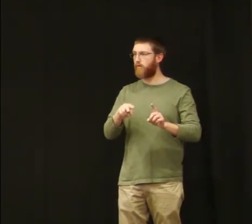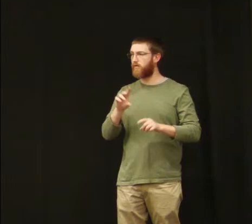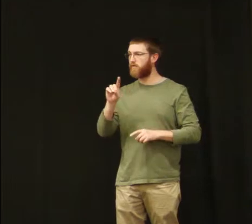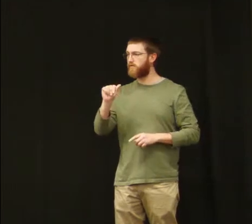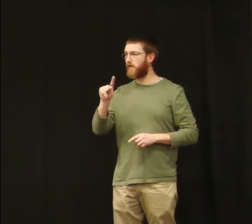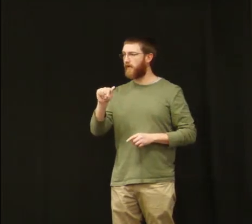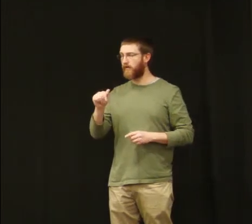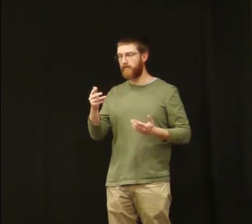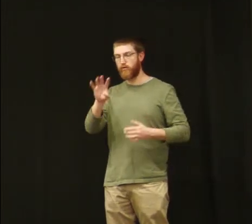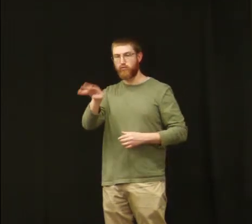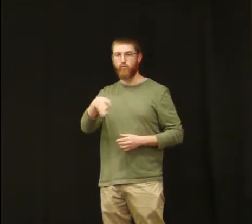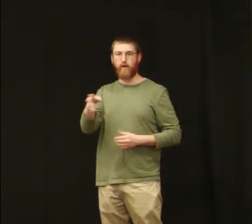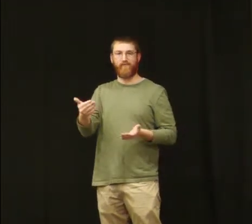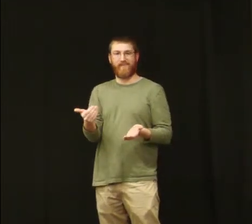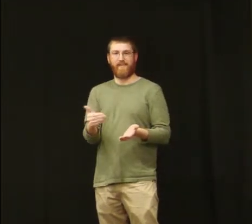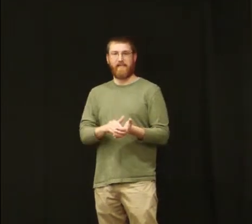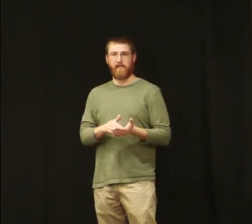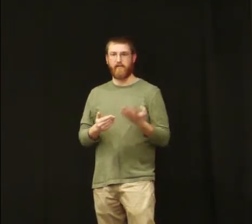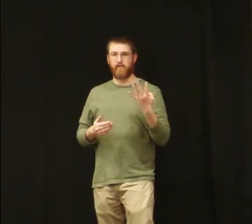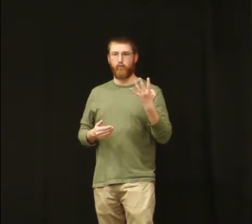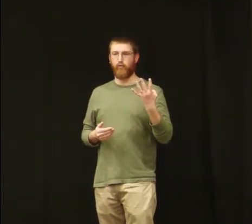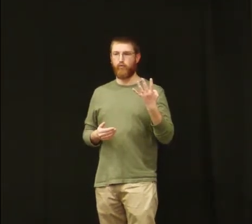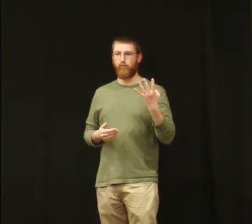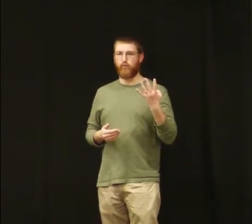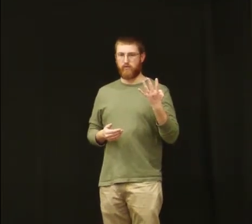data or graph, and you will find the